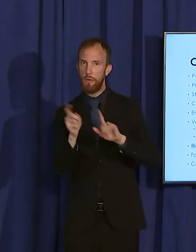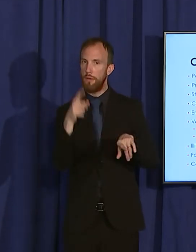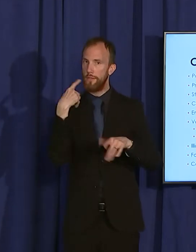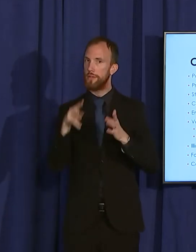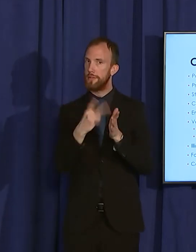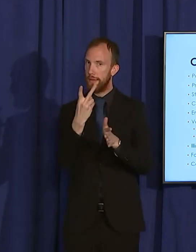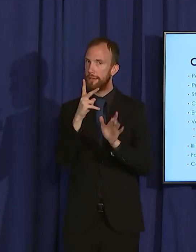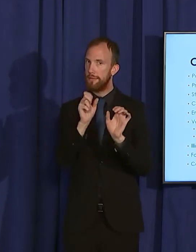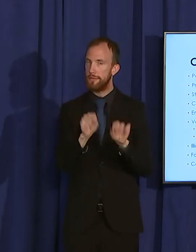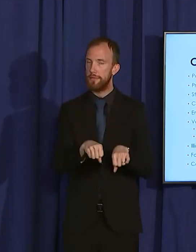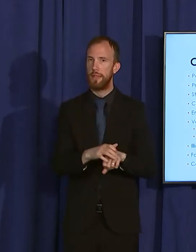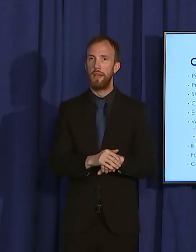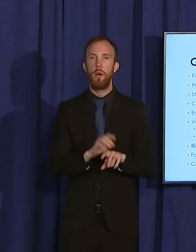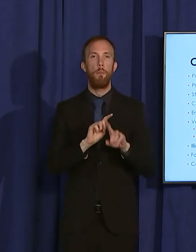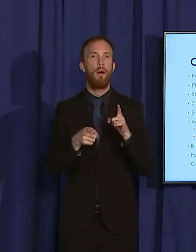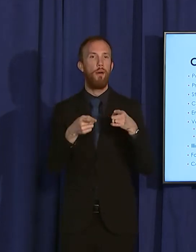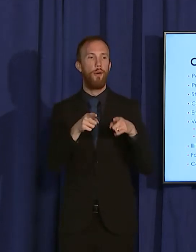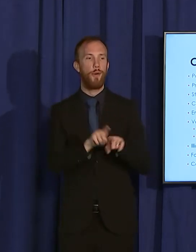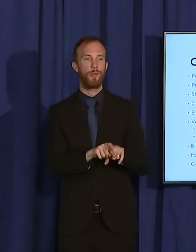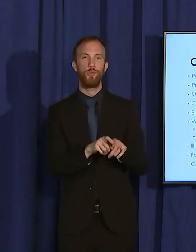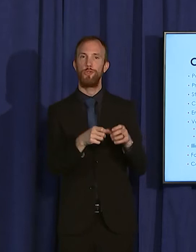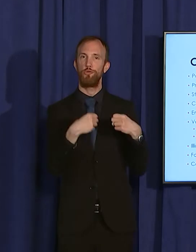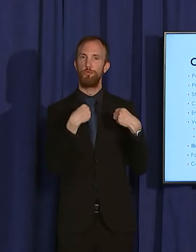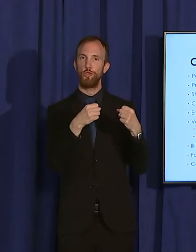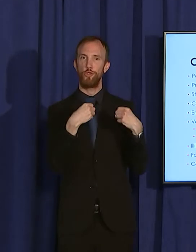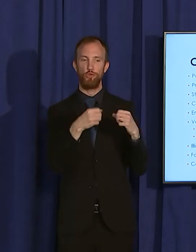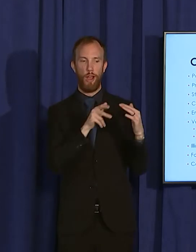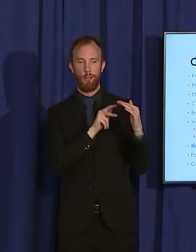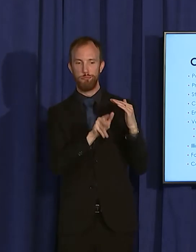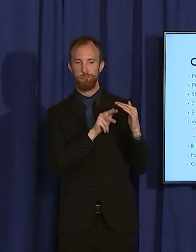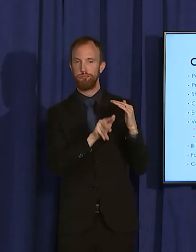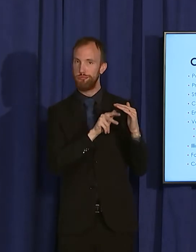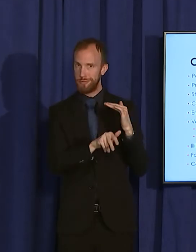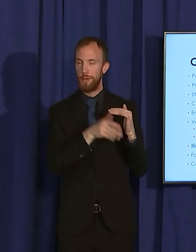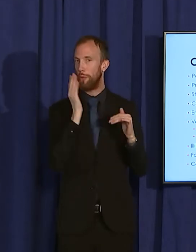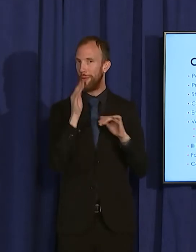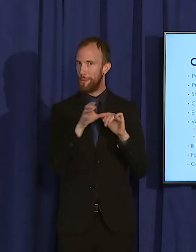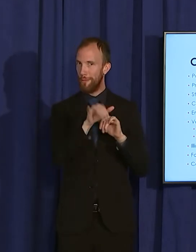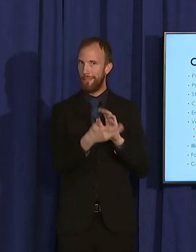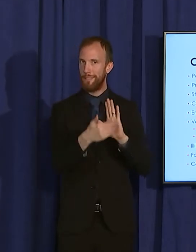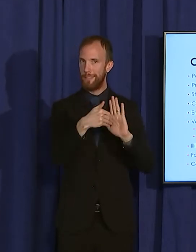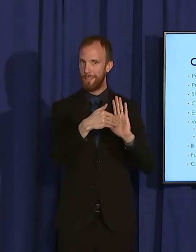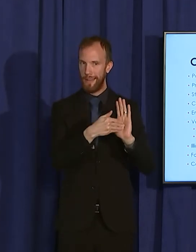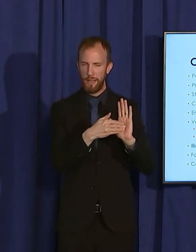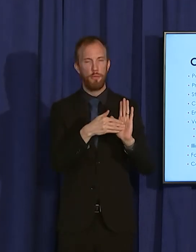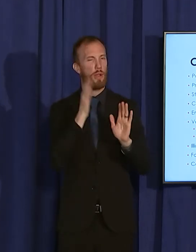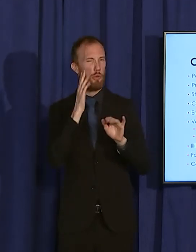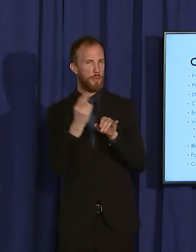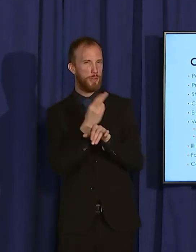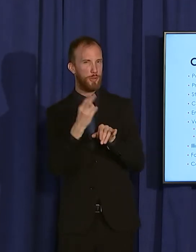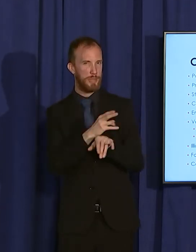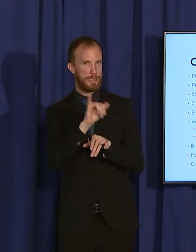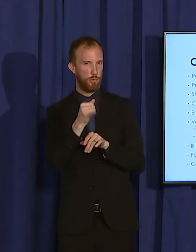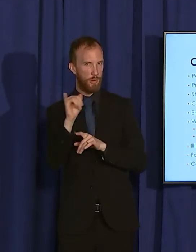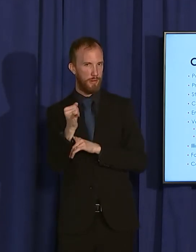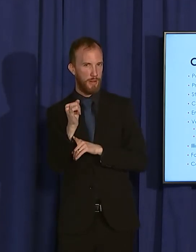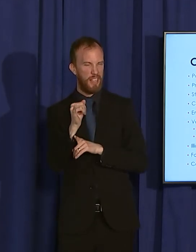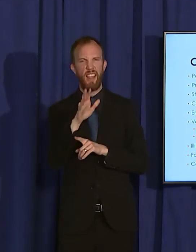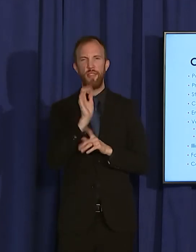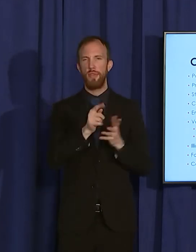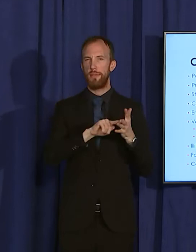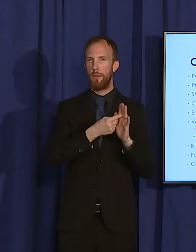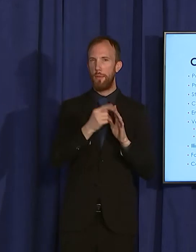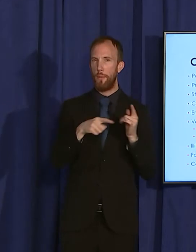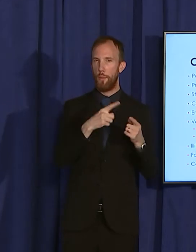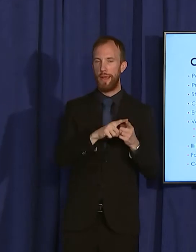start the drive-through again at the United Center with J&J. We'll be starting the drive-through on May 8th, that's Saturday. And